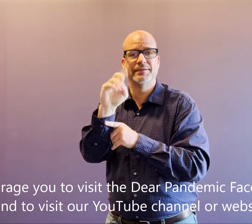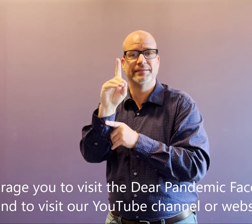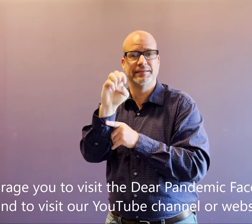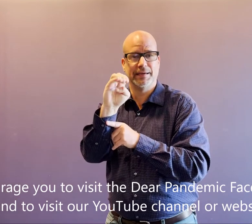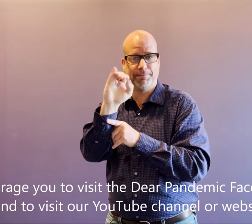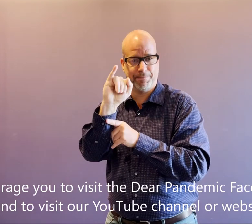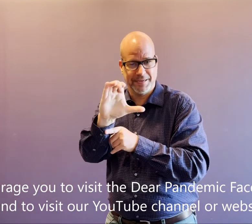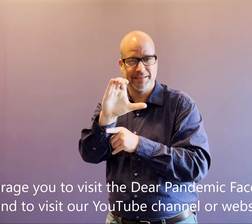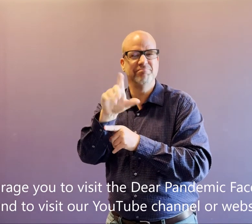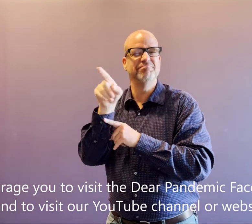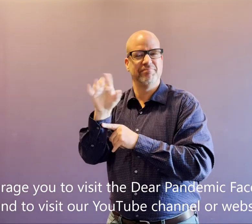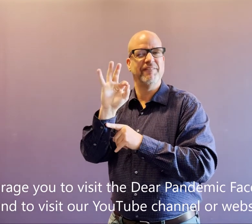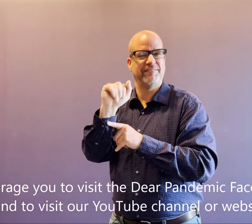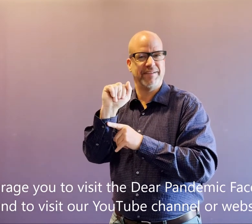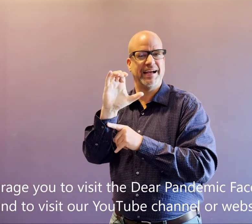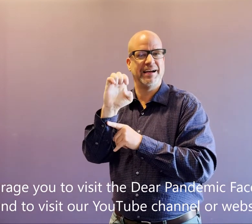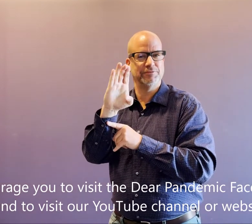Pandemic Facebook page.